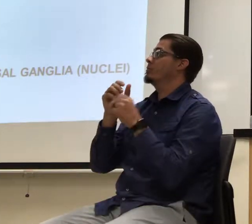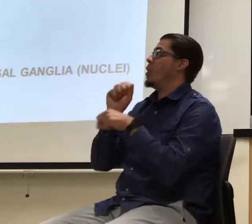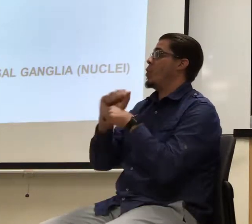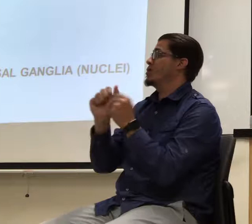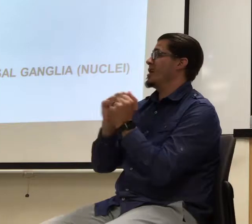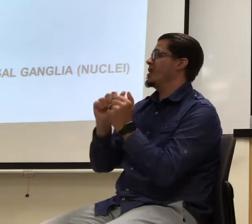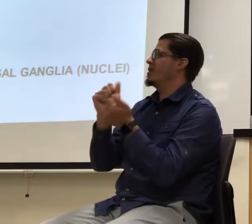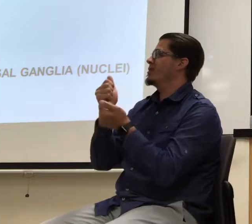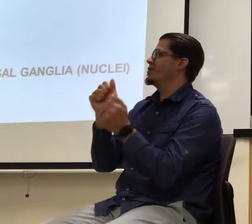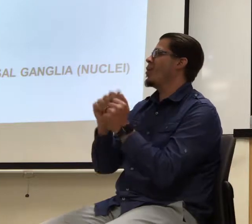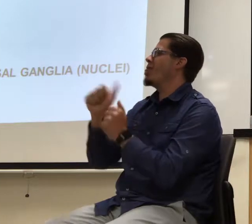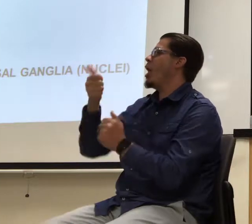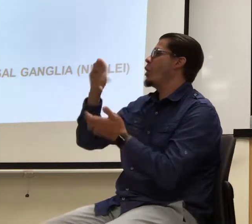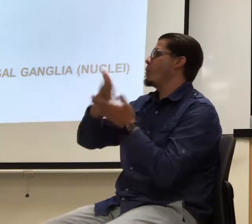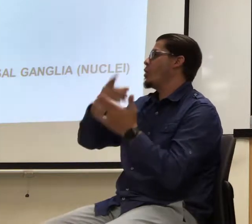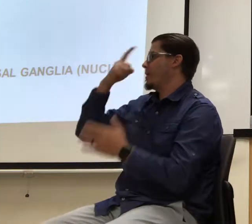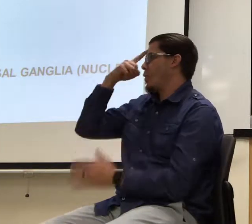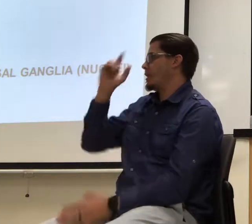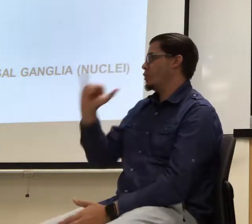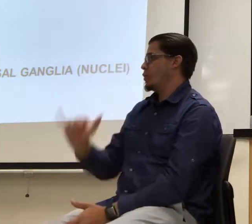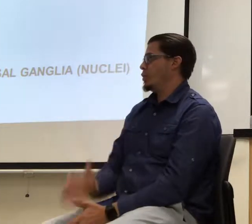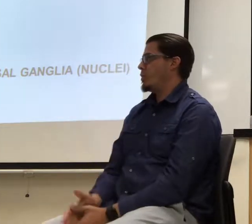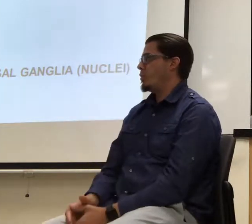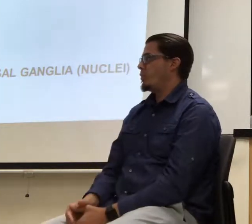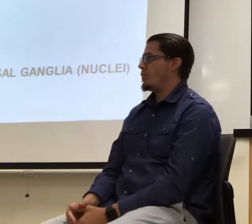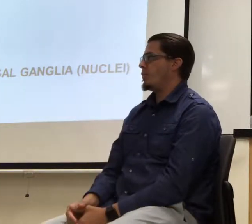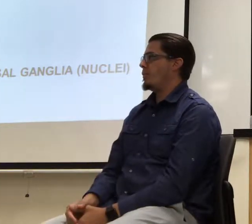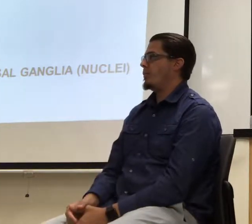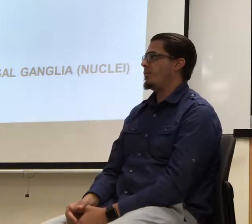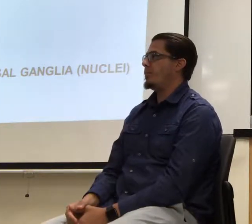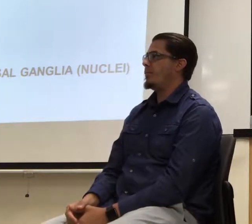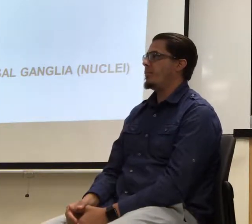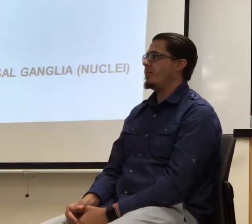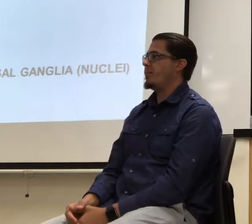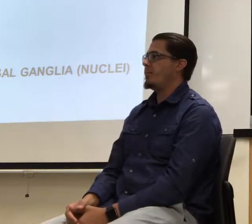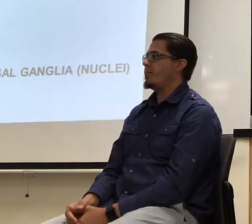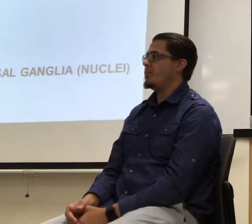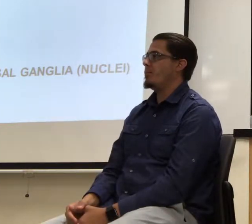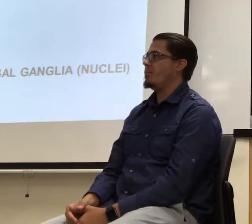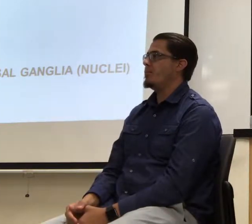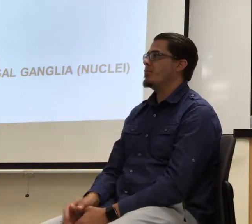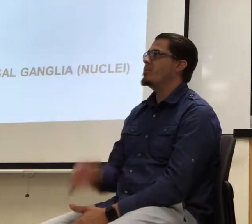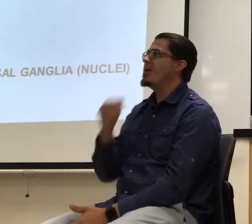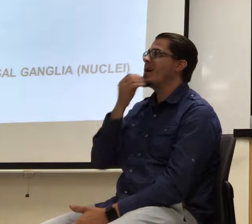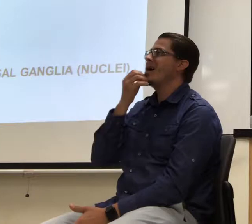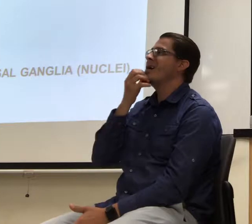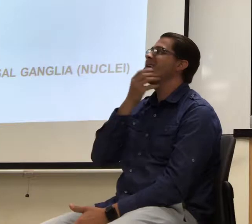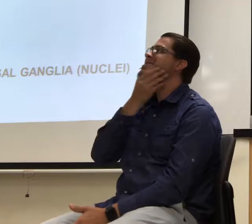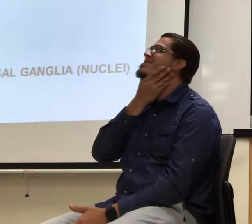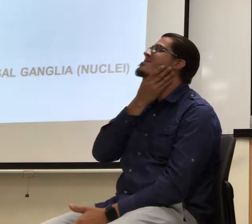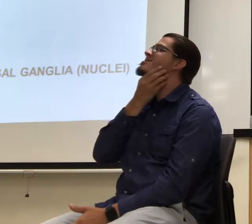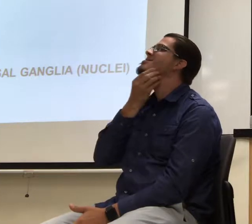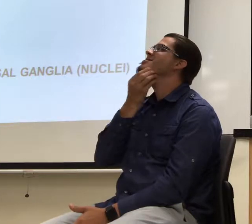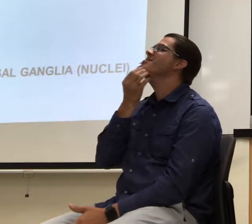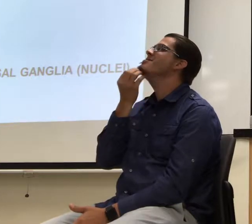with other parts of the brain.